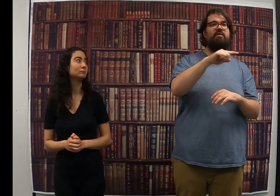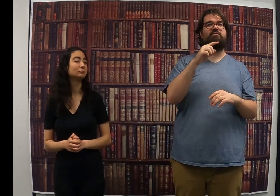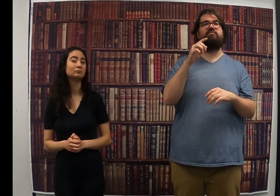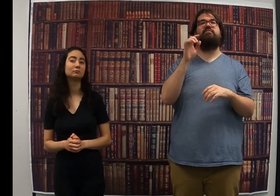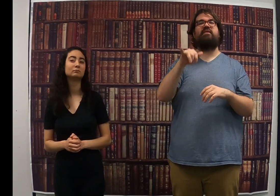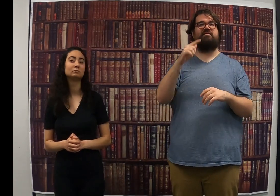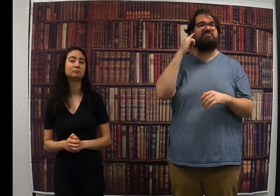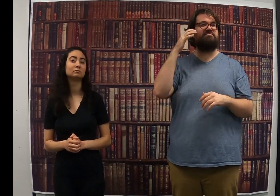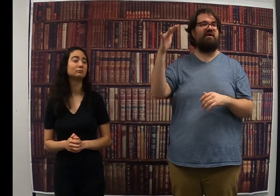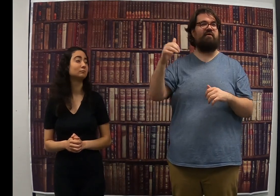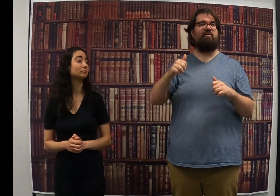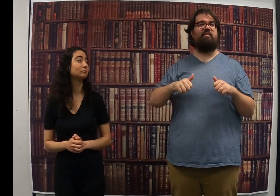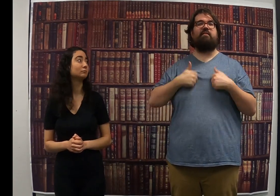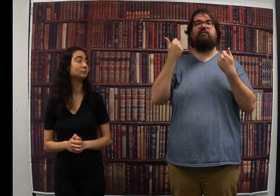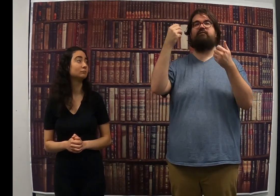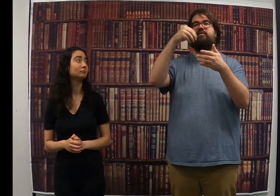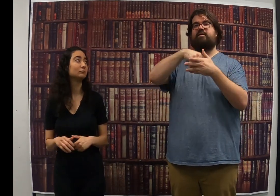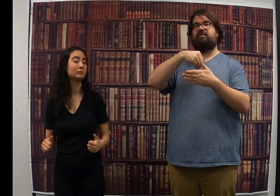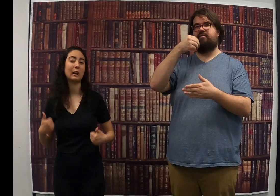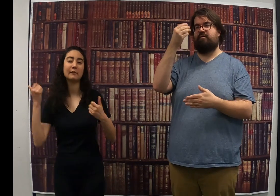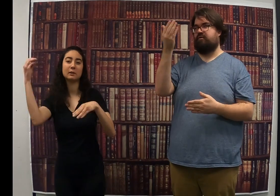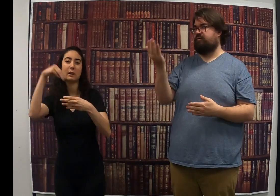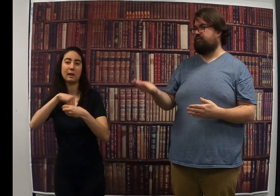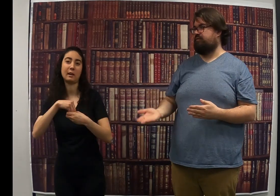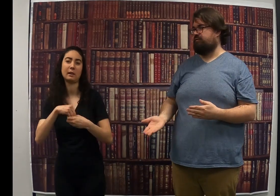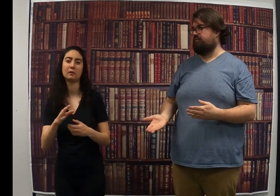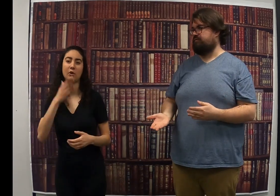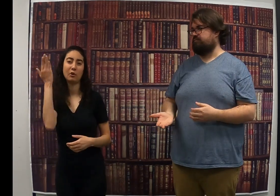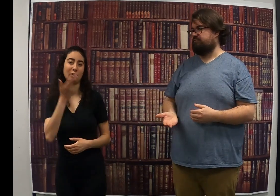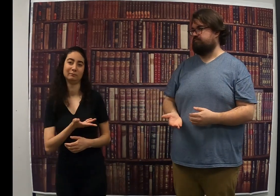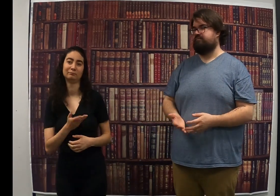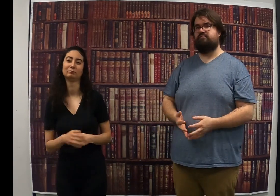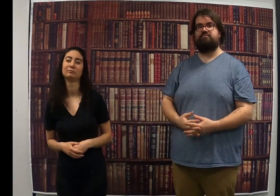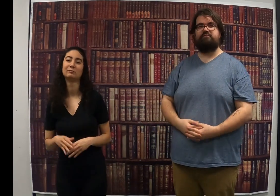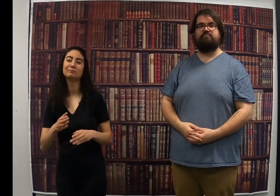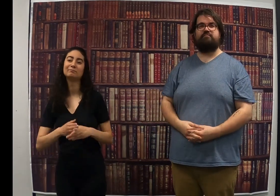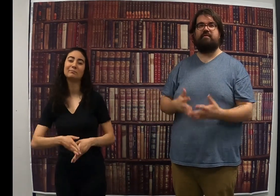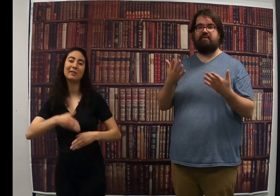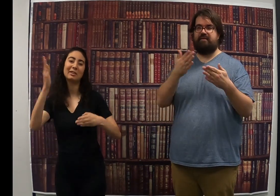in her. Sound that lives. The end.